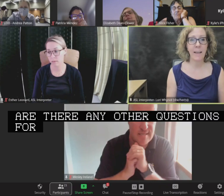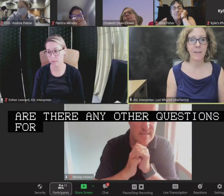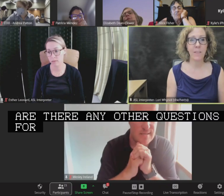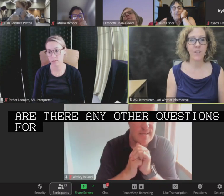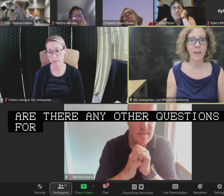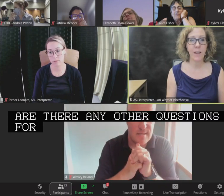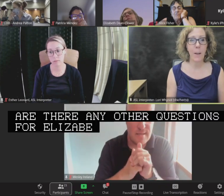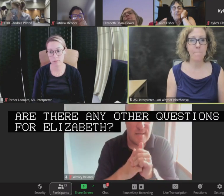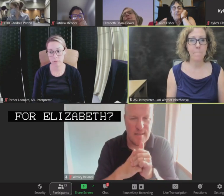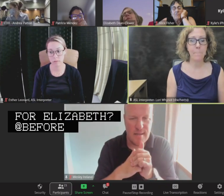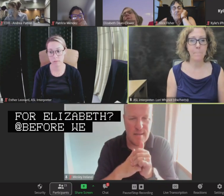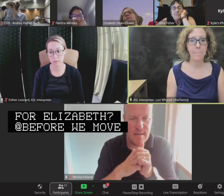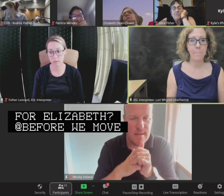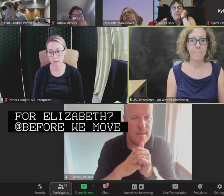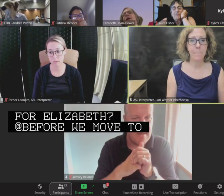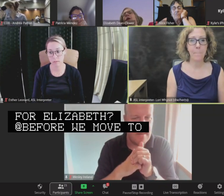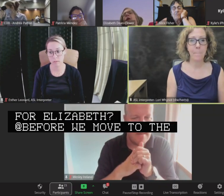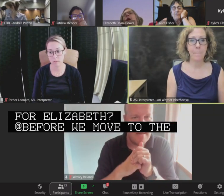the next item on the agenda?